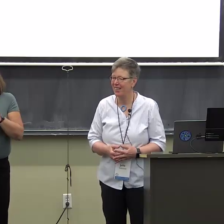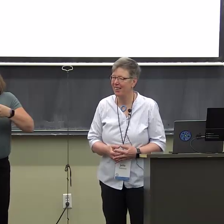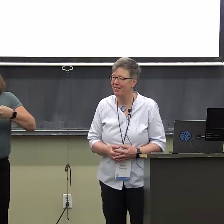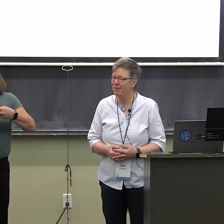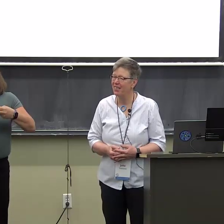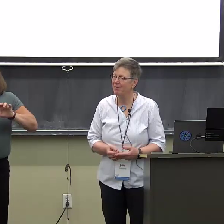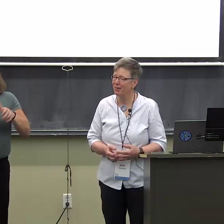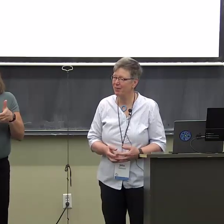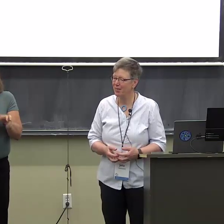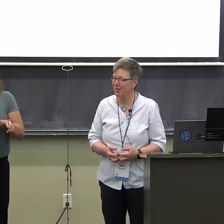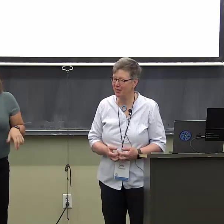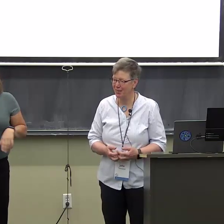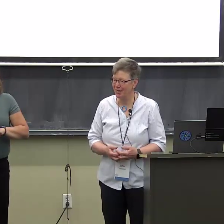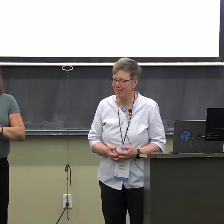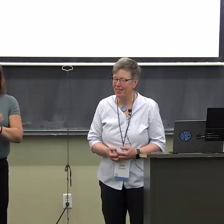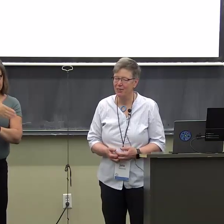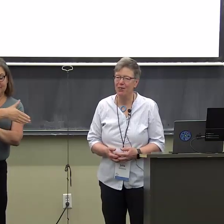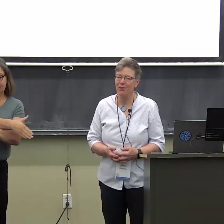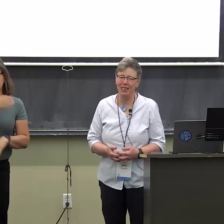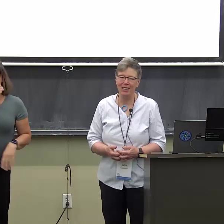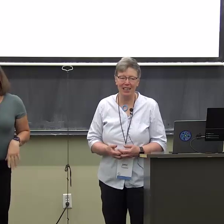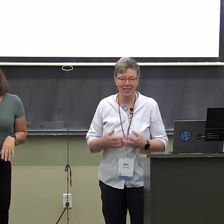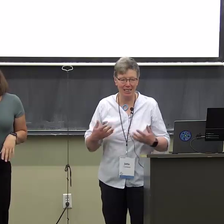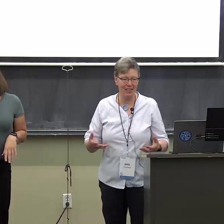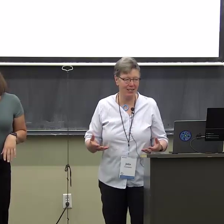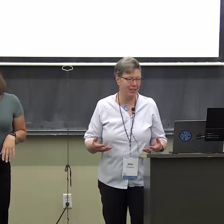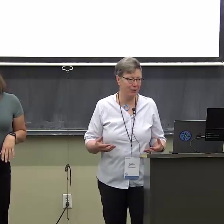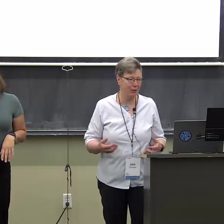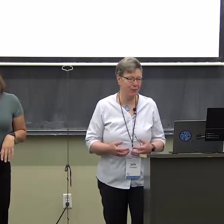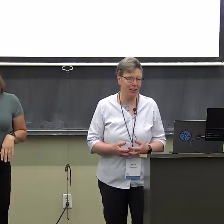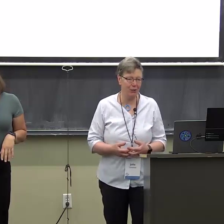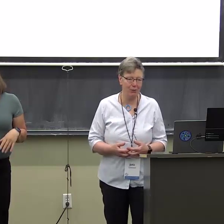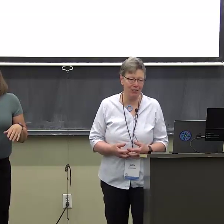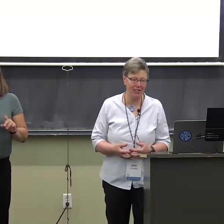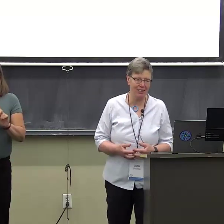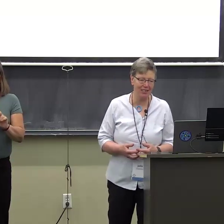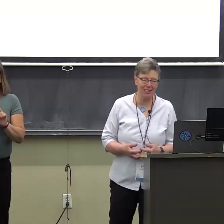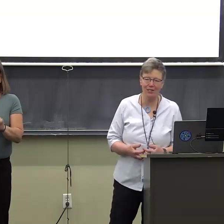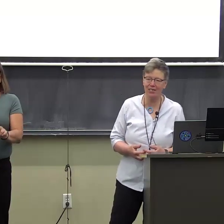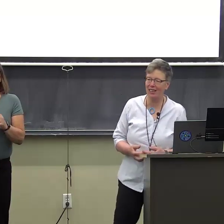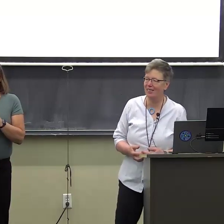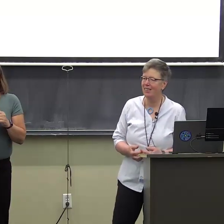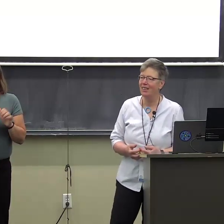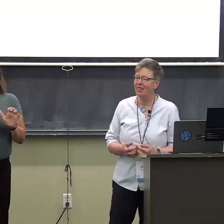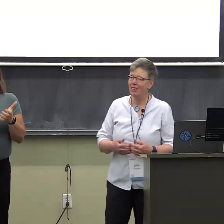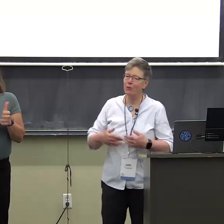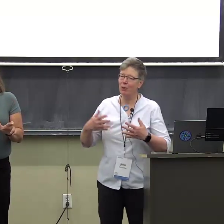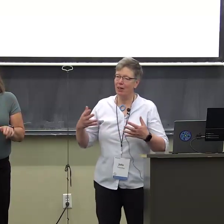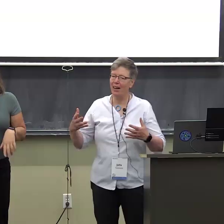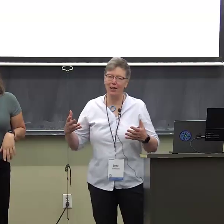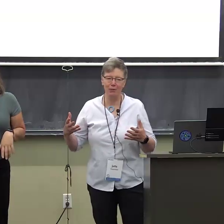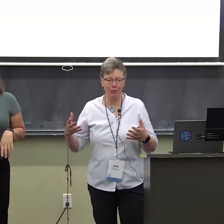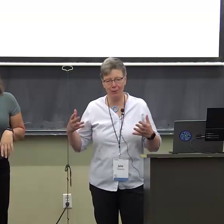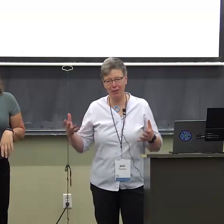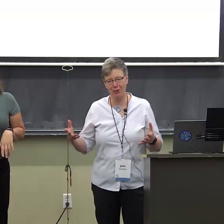sessions in previous years. So the intent of the flipped classroom session is that you